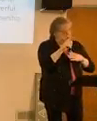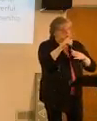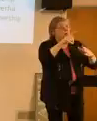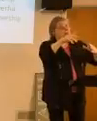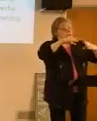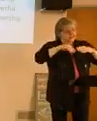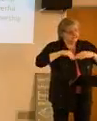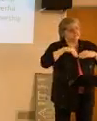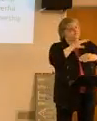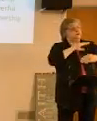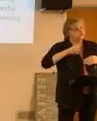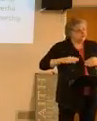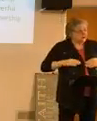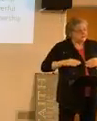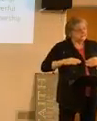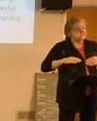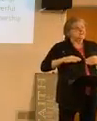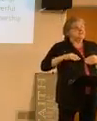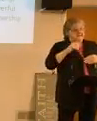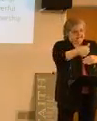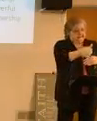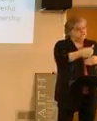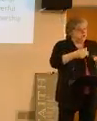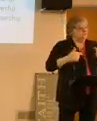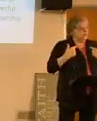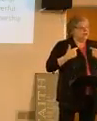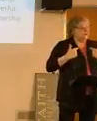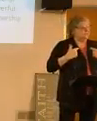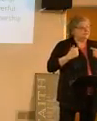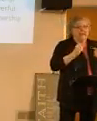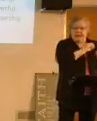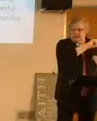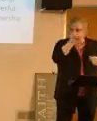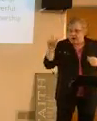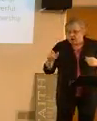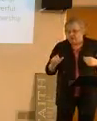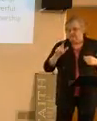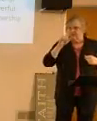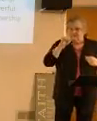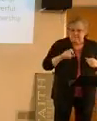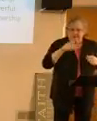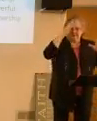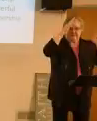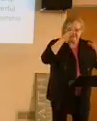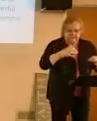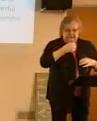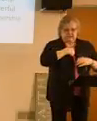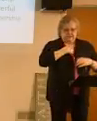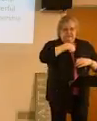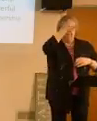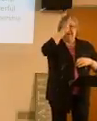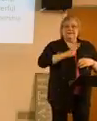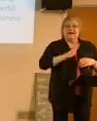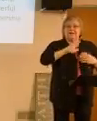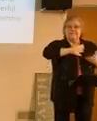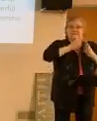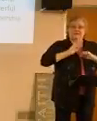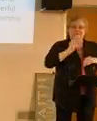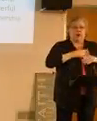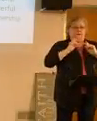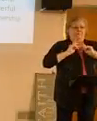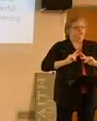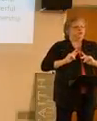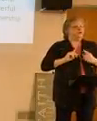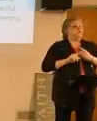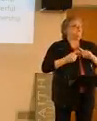us want to come to a place in our life where God becomes personal to us. It's